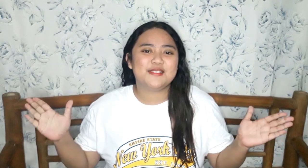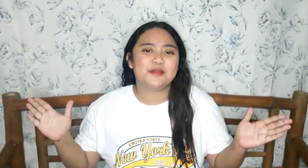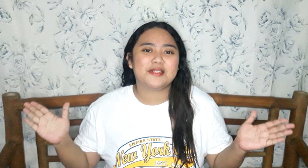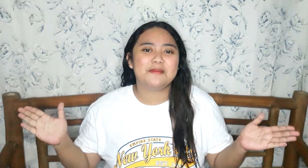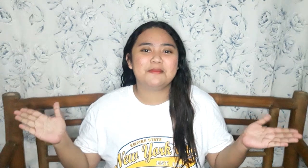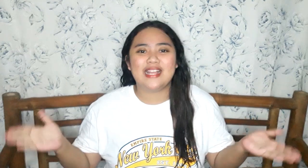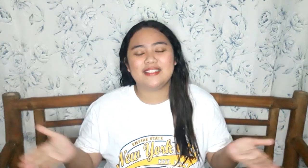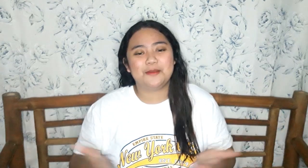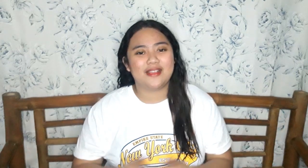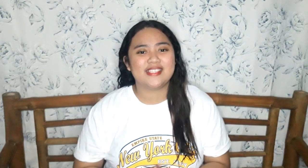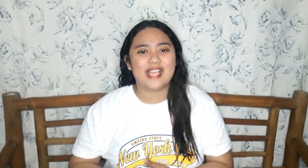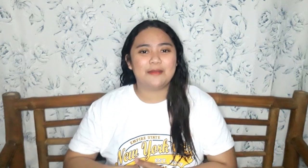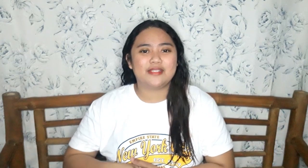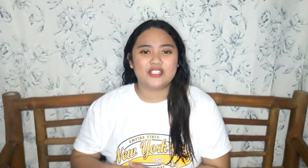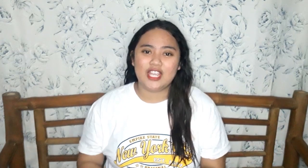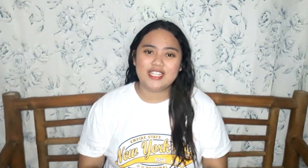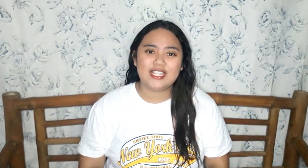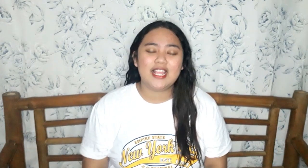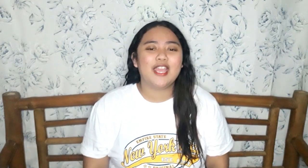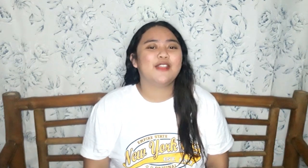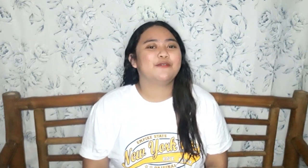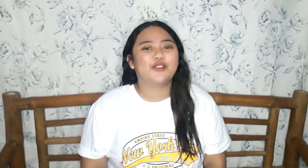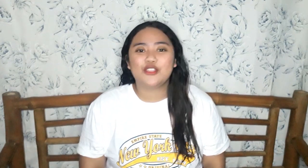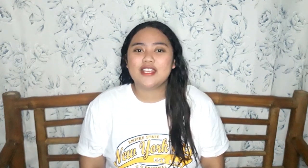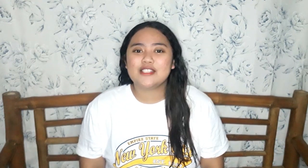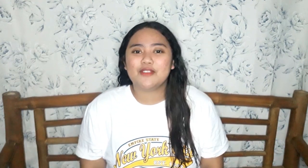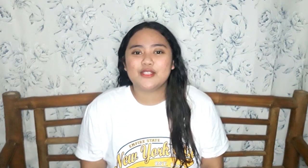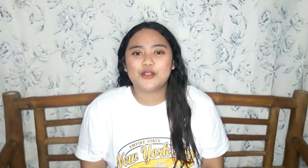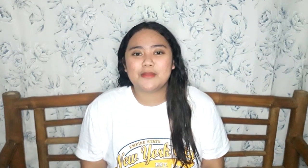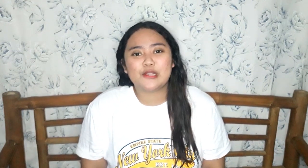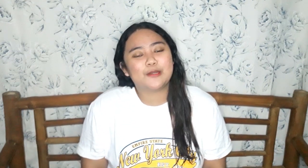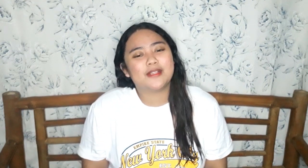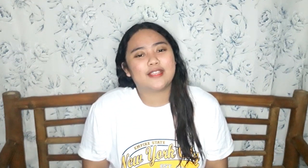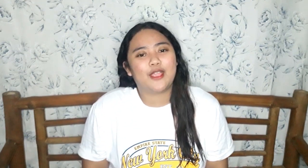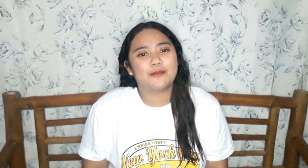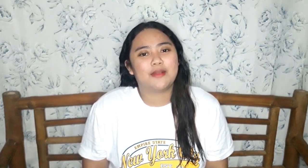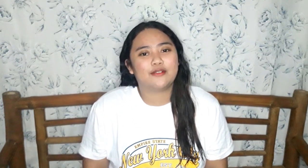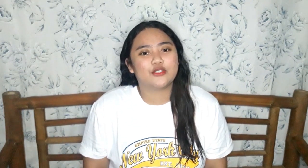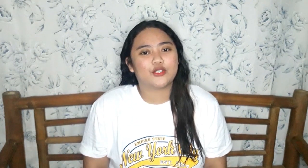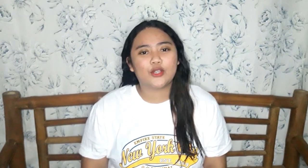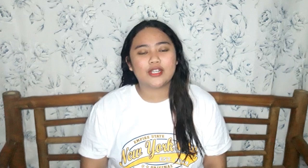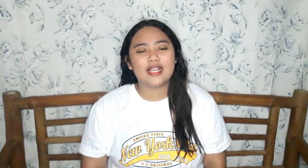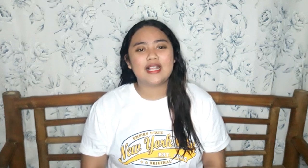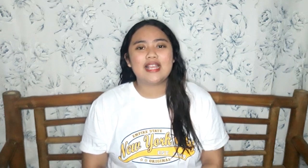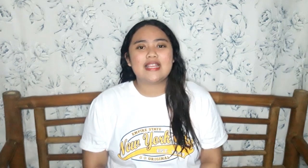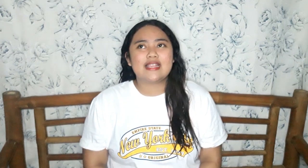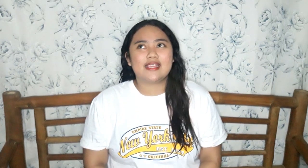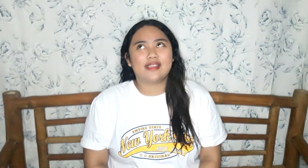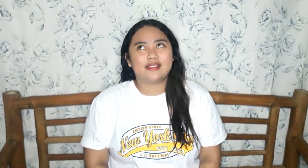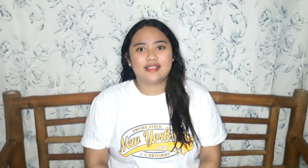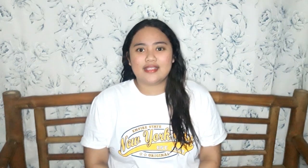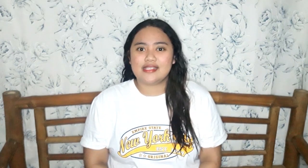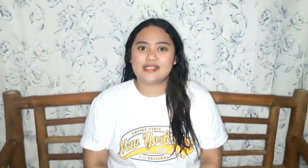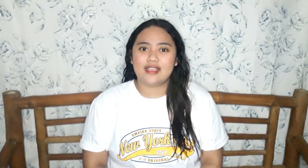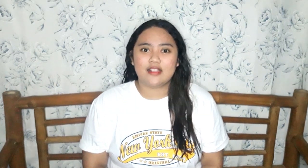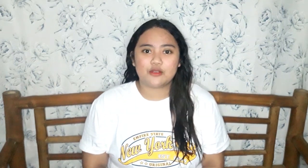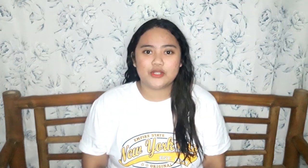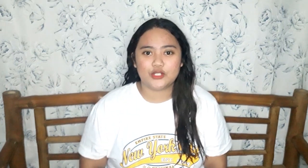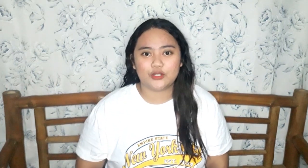guys! Welcome back na naman sa aming channel. And for today's video, meron naman tayong bagong tutorial. It is a sign language